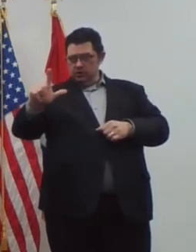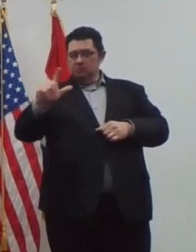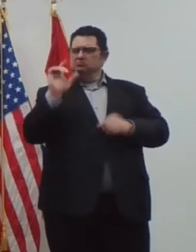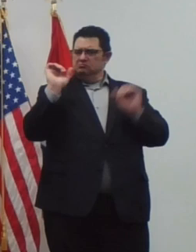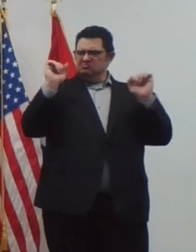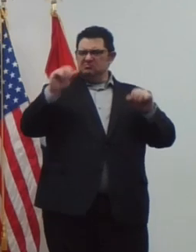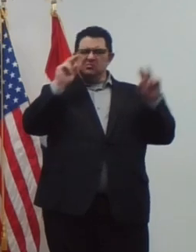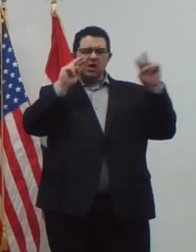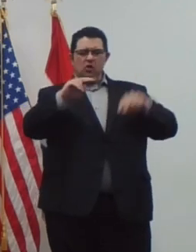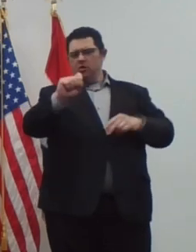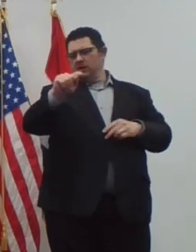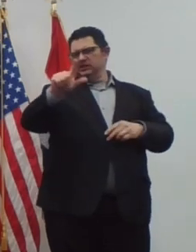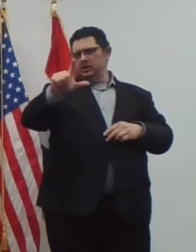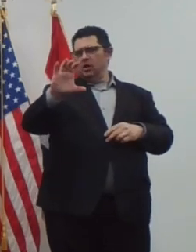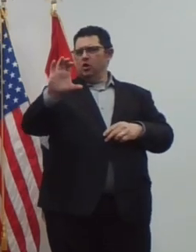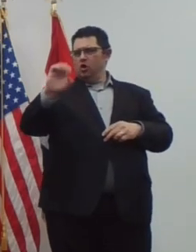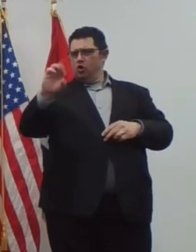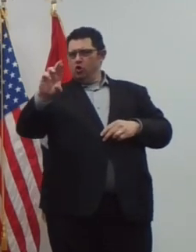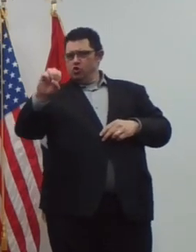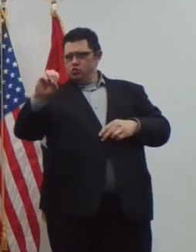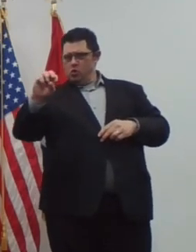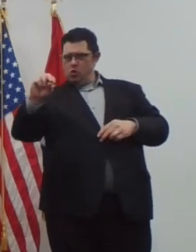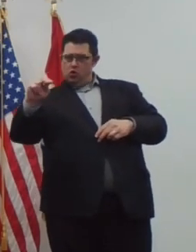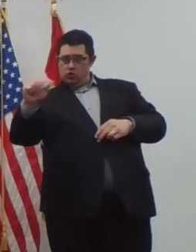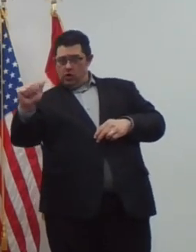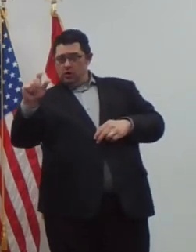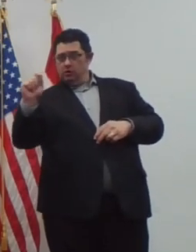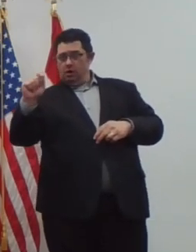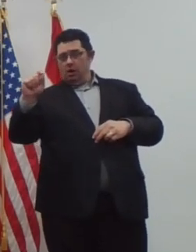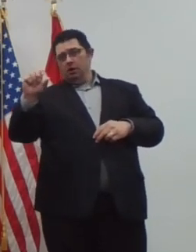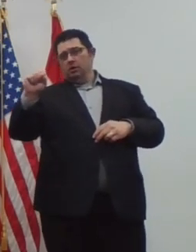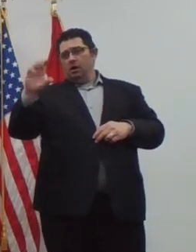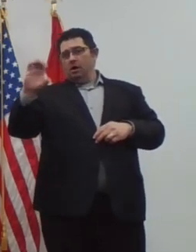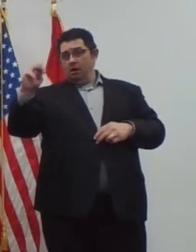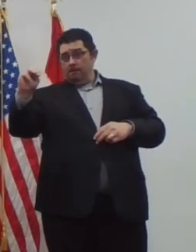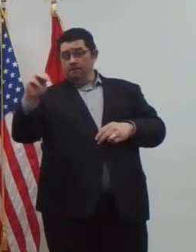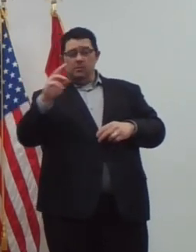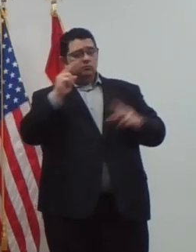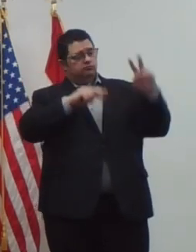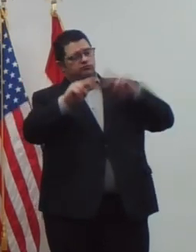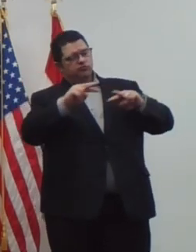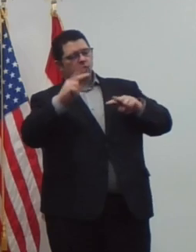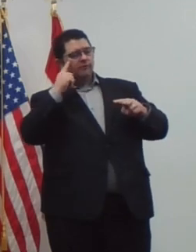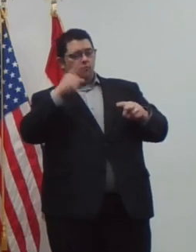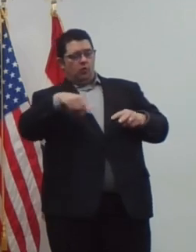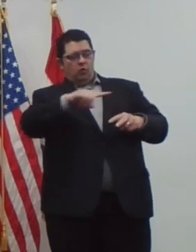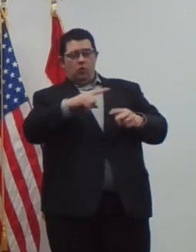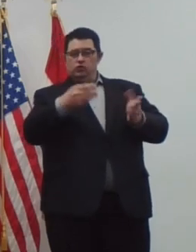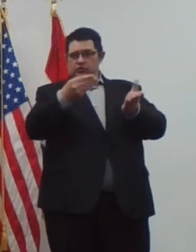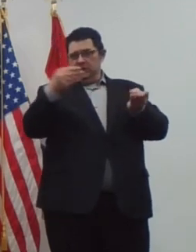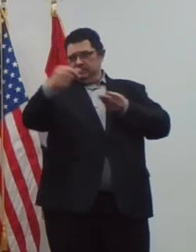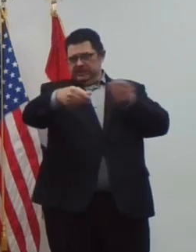on the stlcorona.com webpage to find out about those expenses.